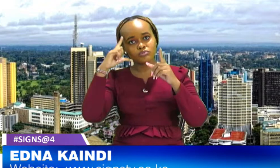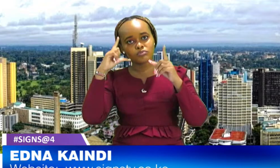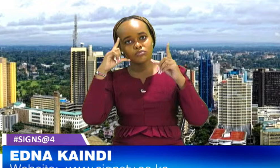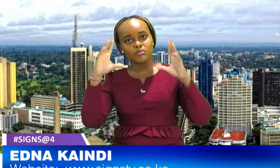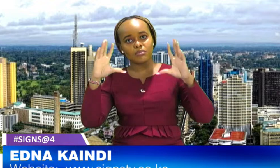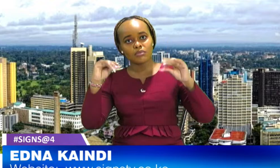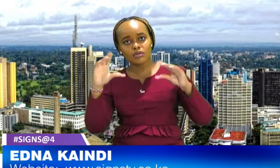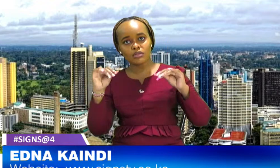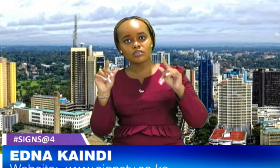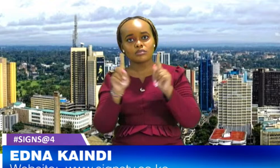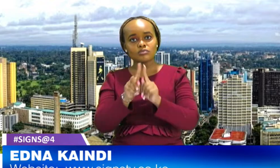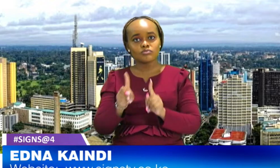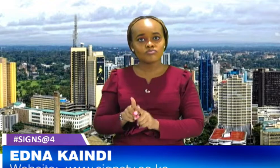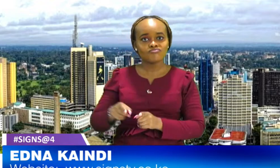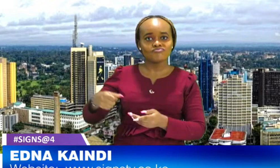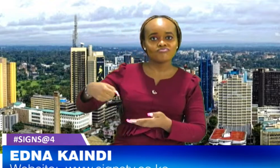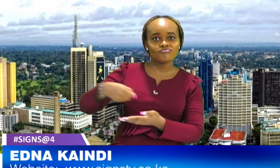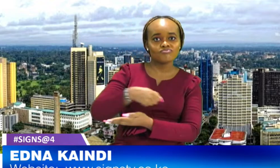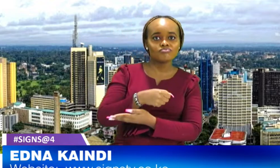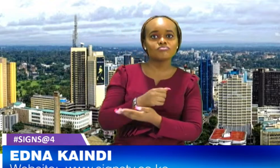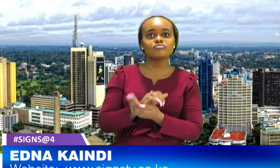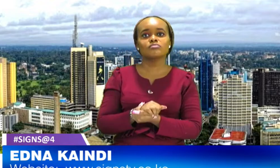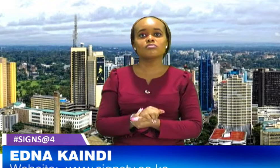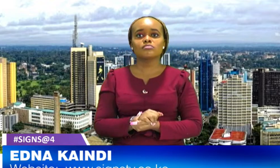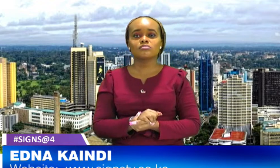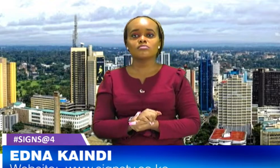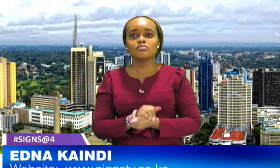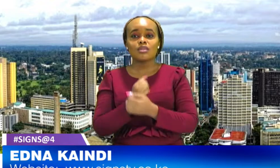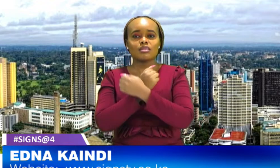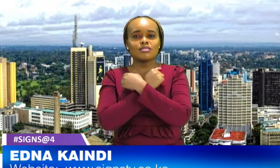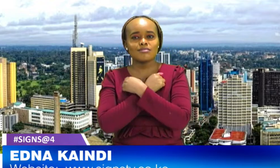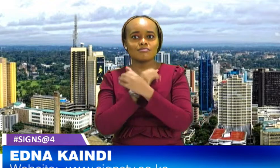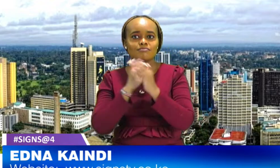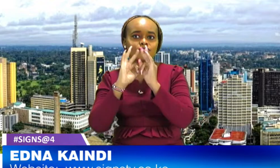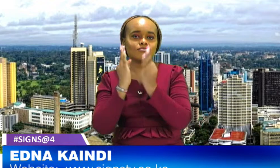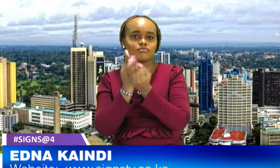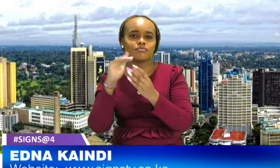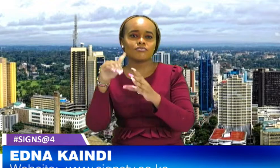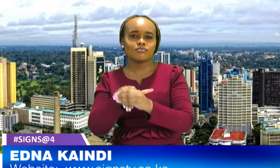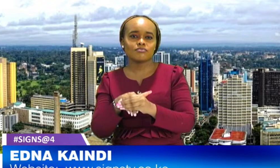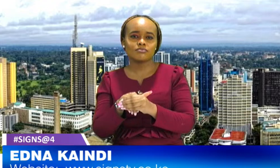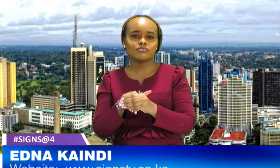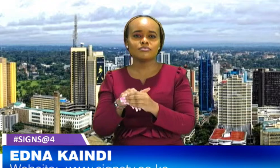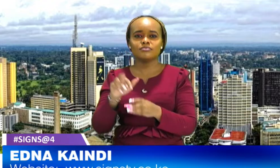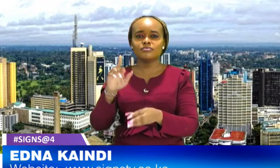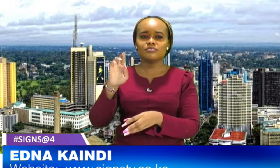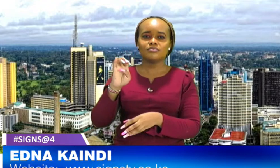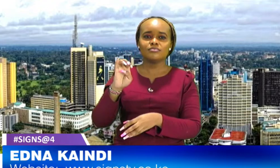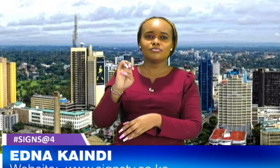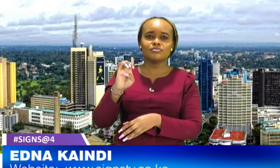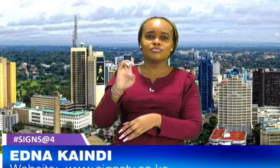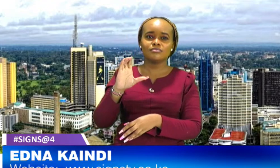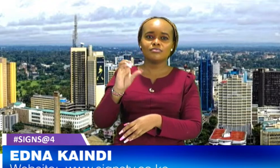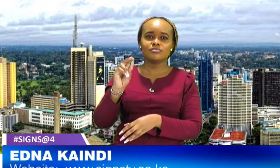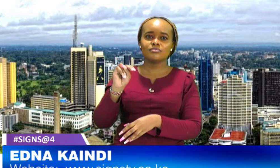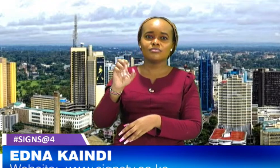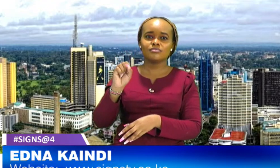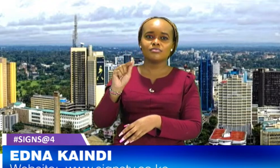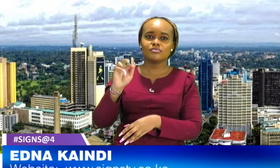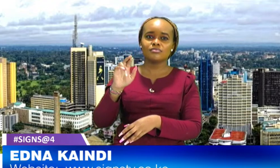blankets, and iron sheets to assist the affected families in